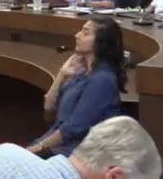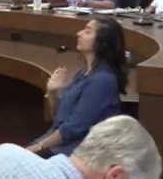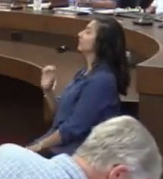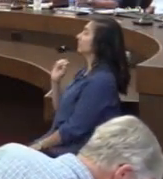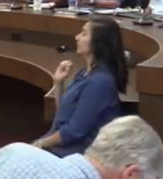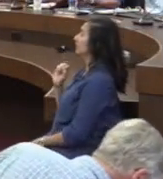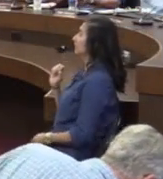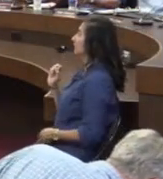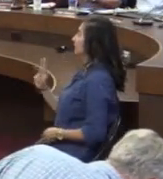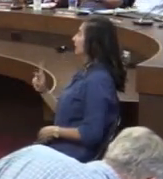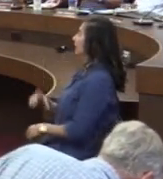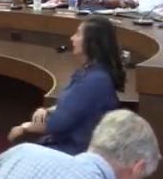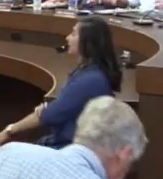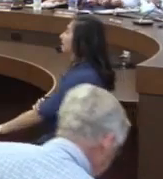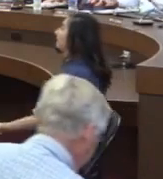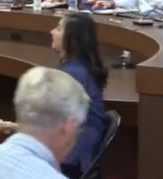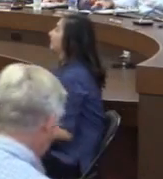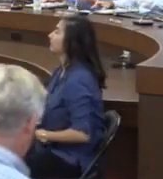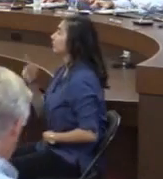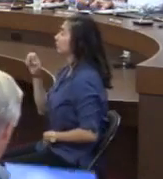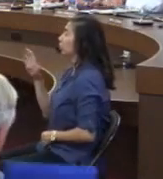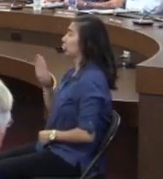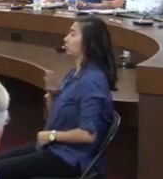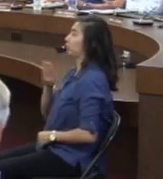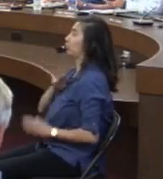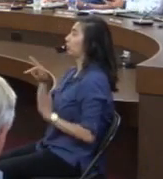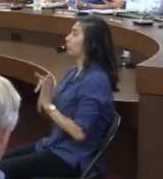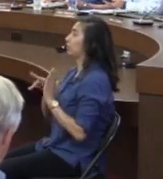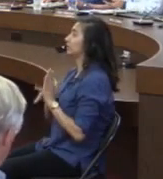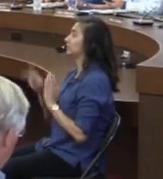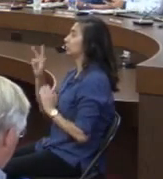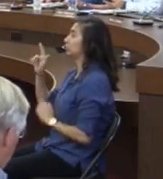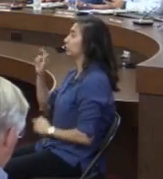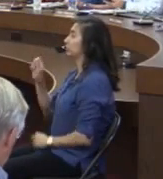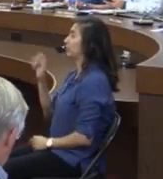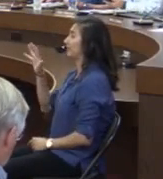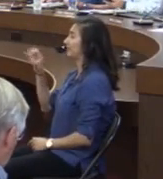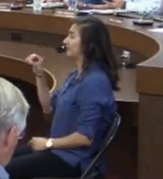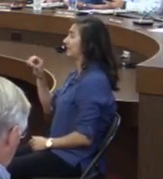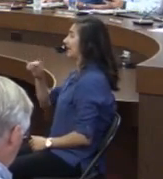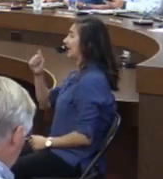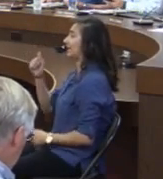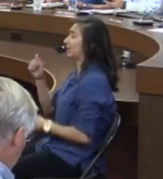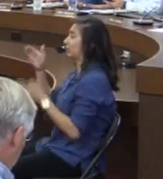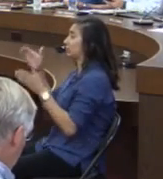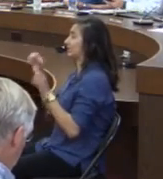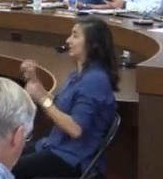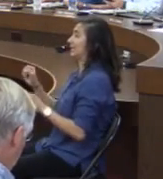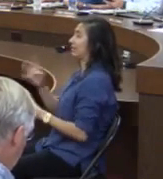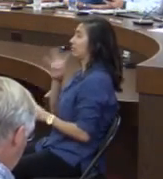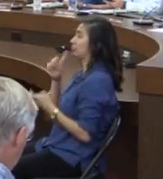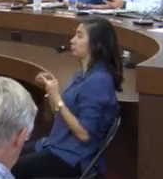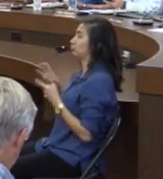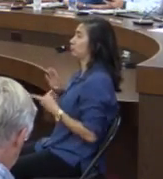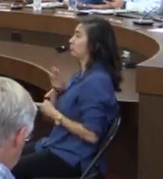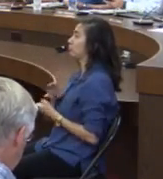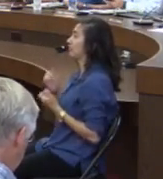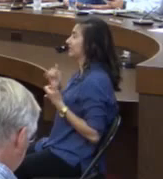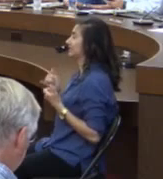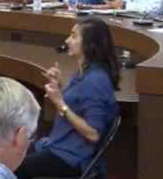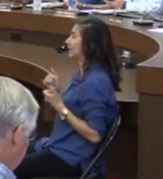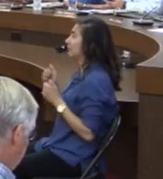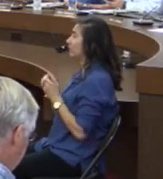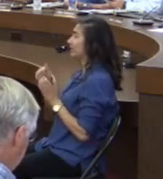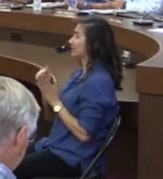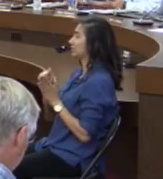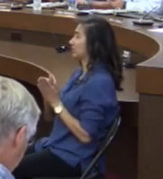Okay. Per Board Policy 2350, any person may address the board at this time, either on an